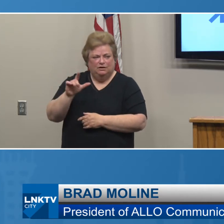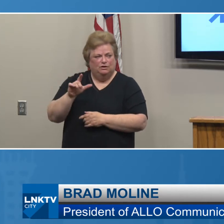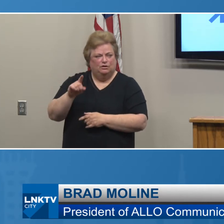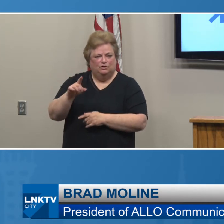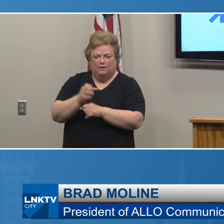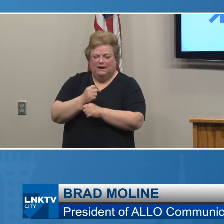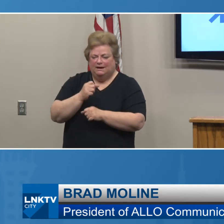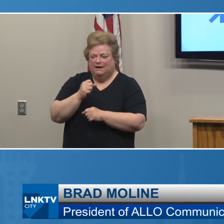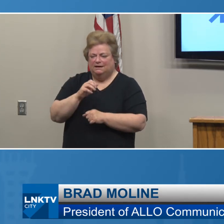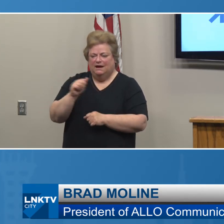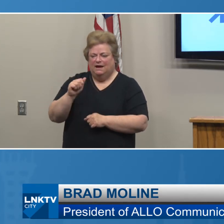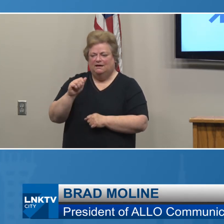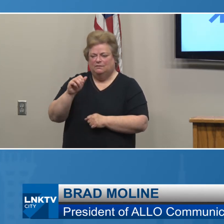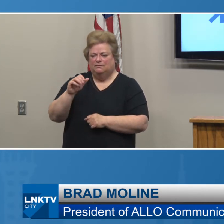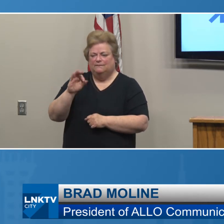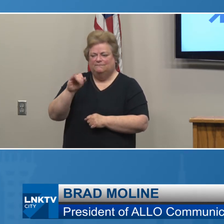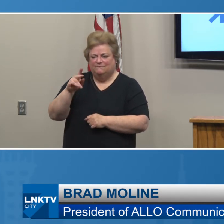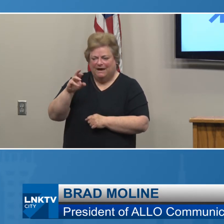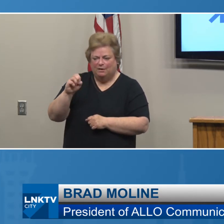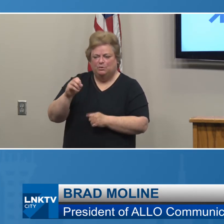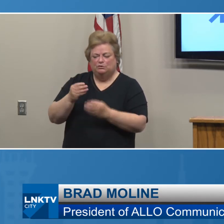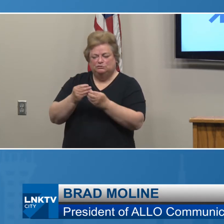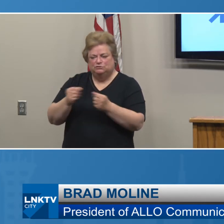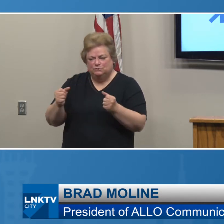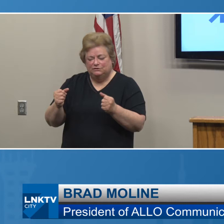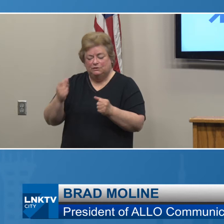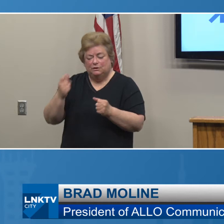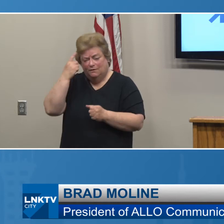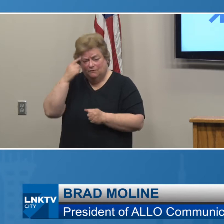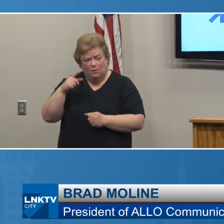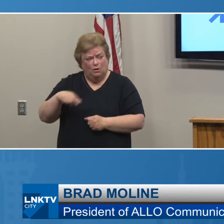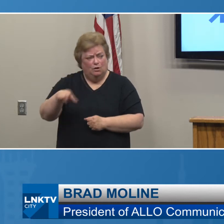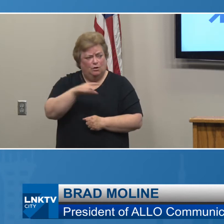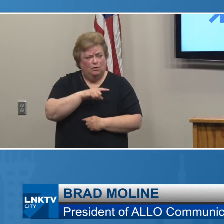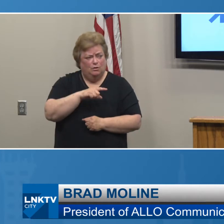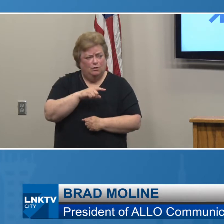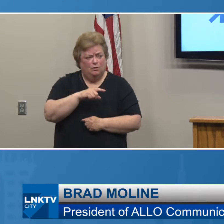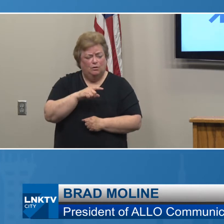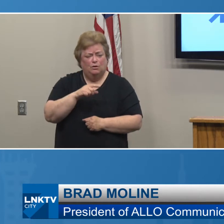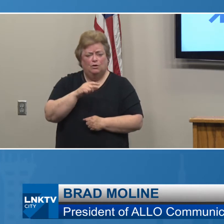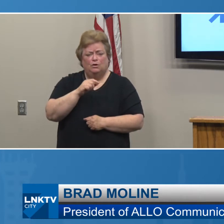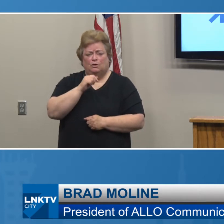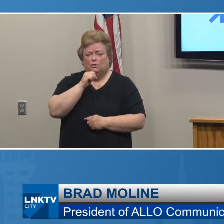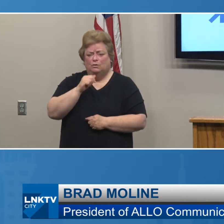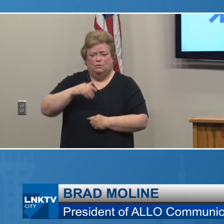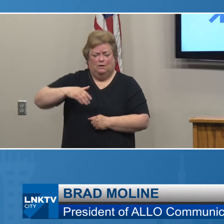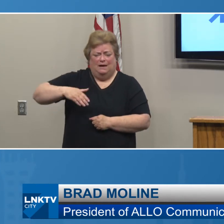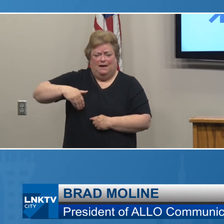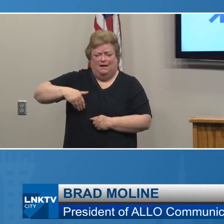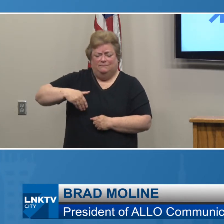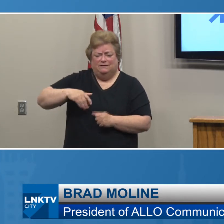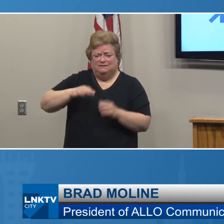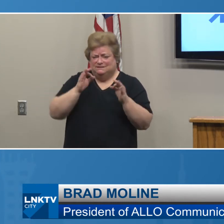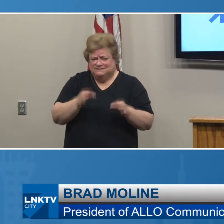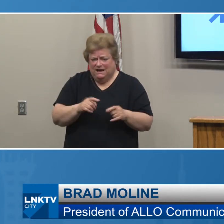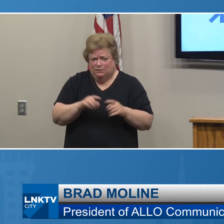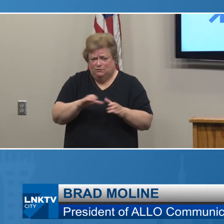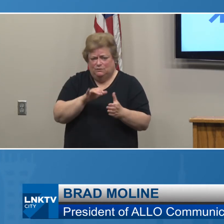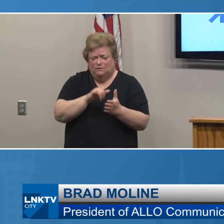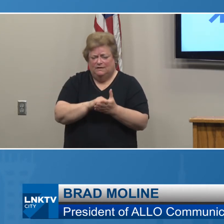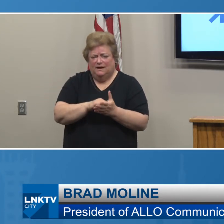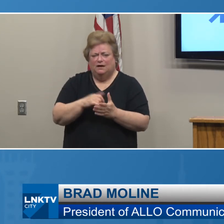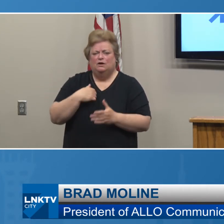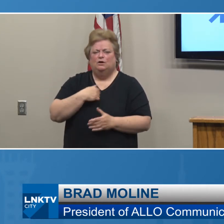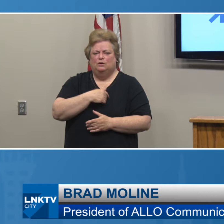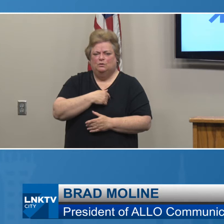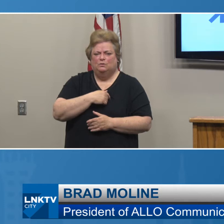wireline fiber solution. Or for those who haven't selected to do that, then we